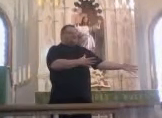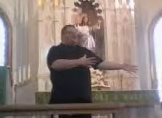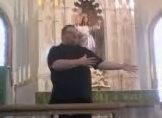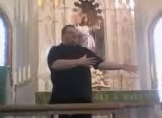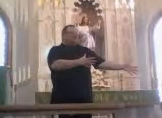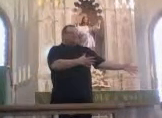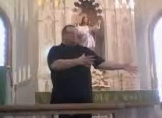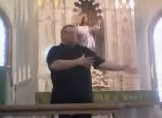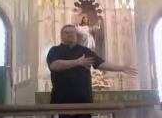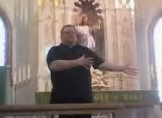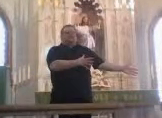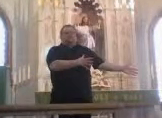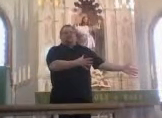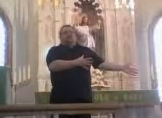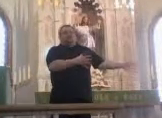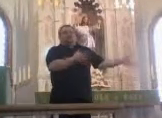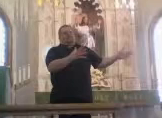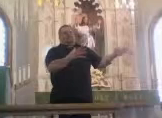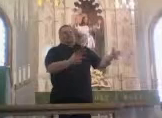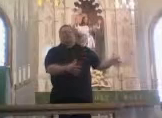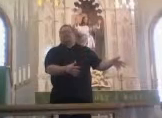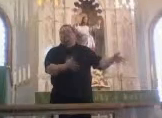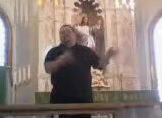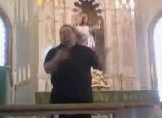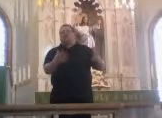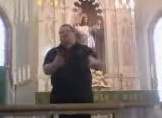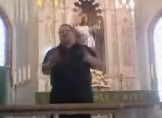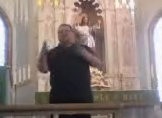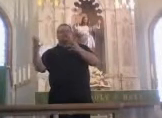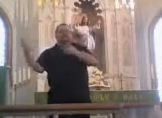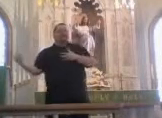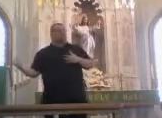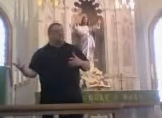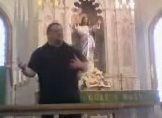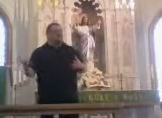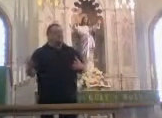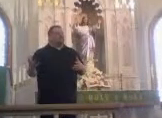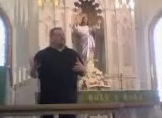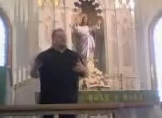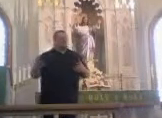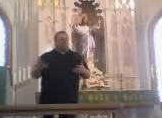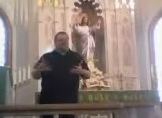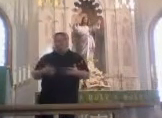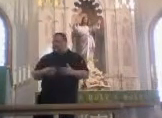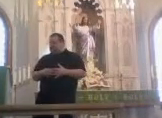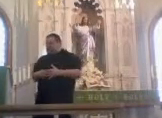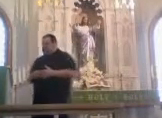ever usually is more like a week or a month or a year of worst days?